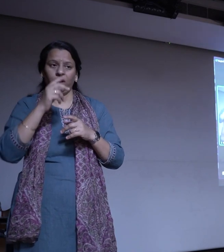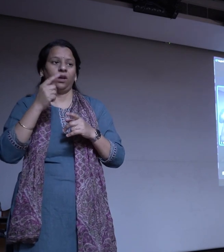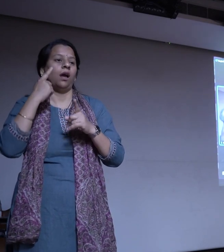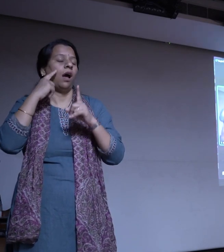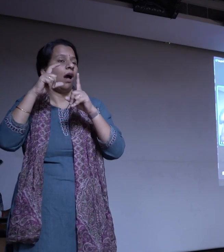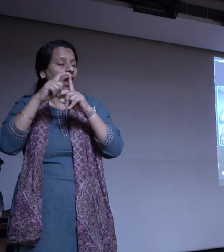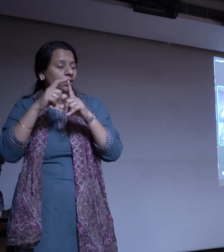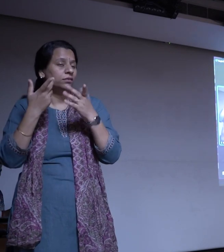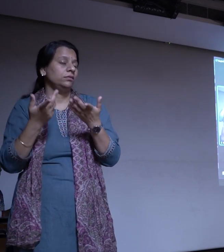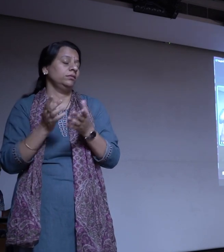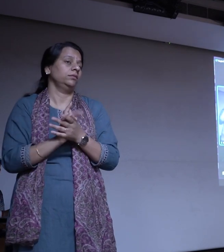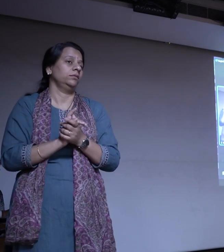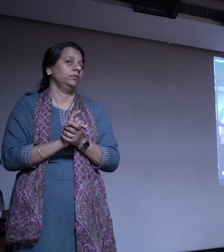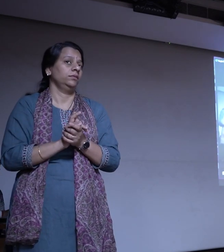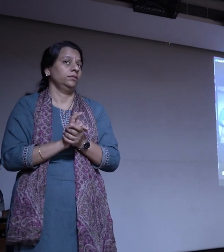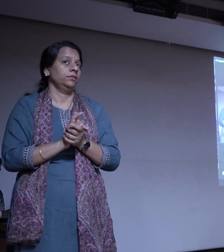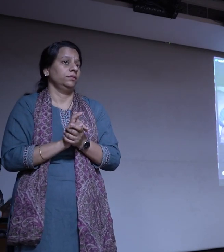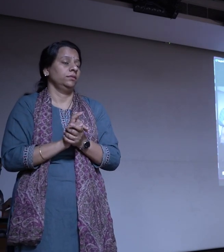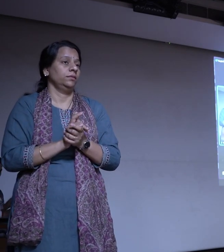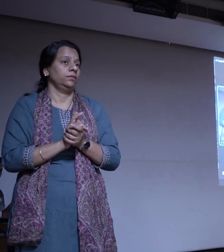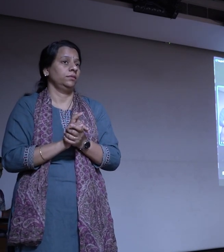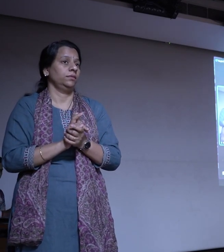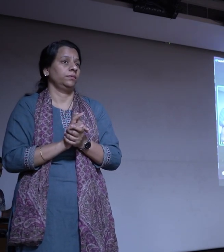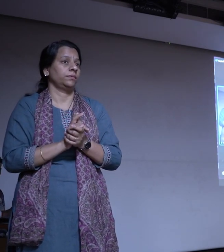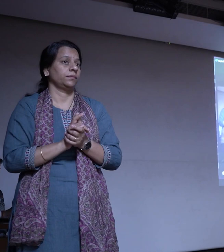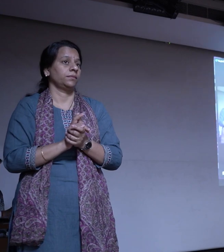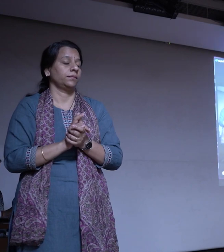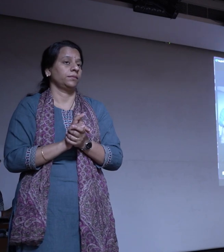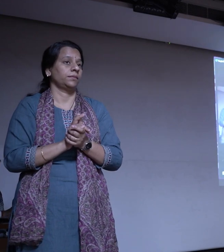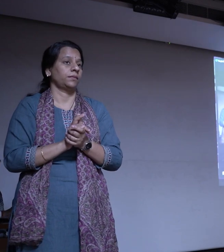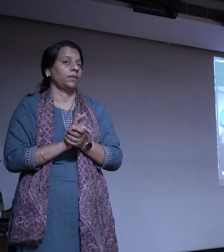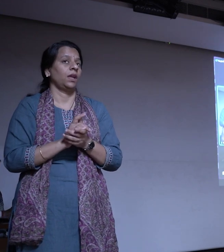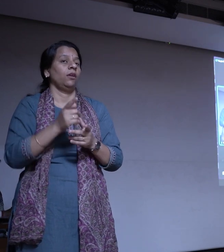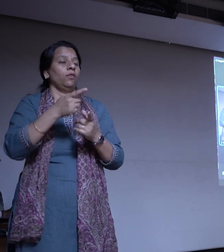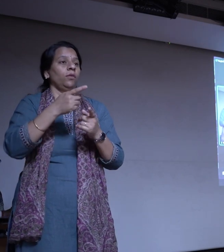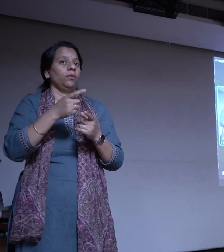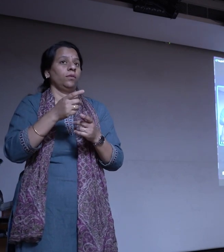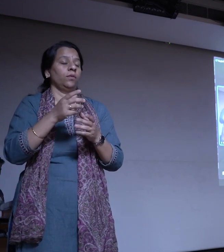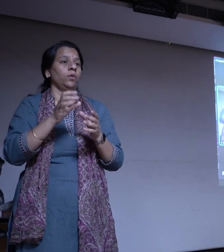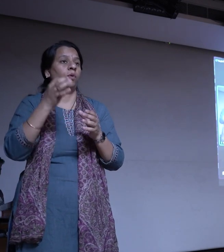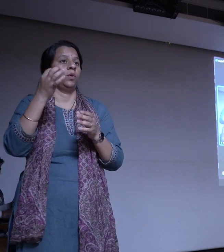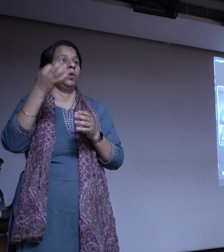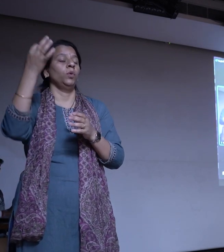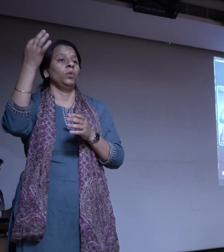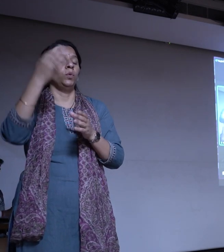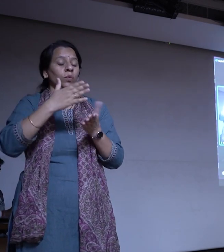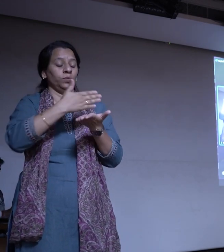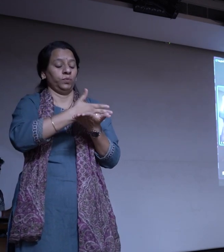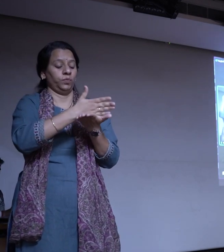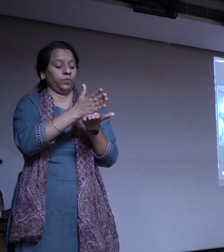disability K and um then we also have grou neurodiversity